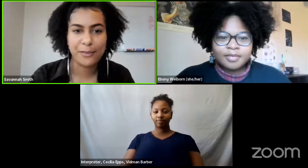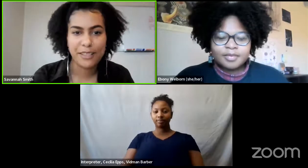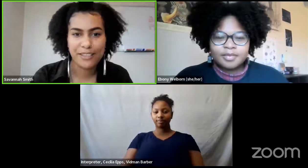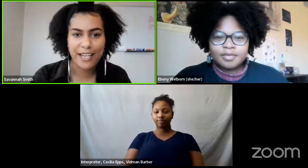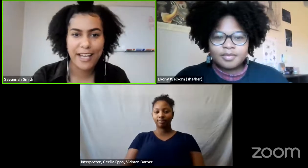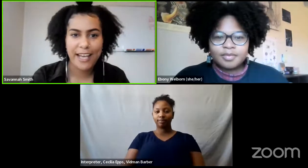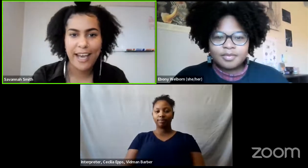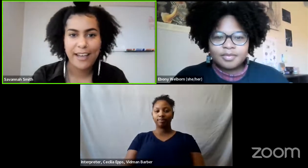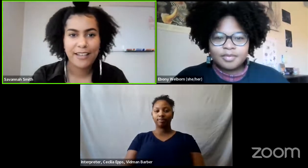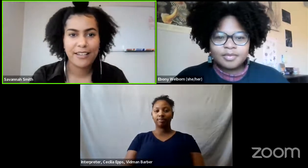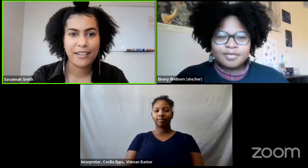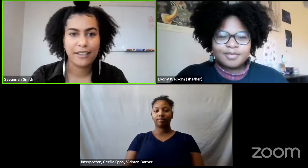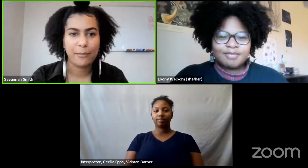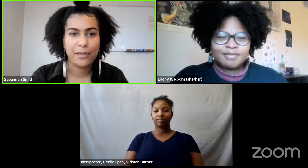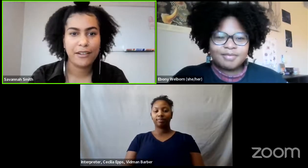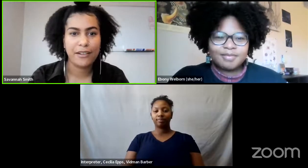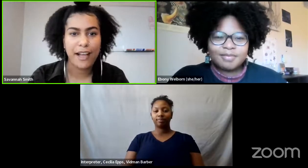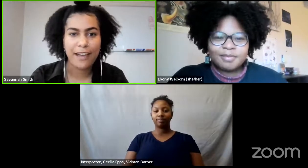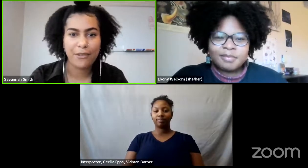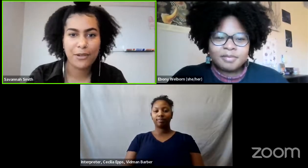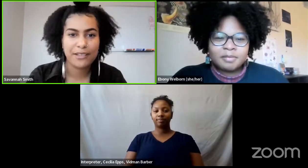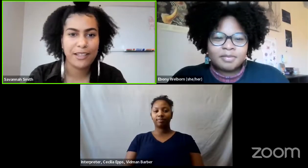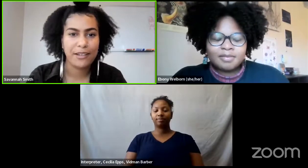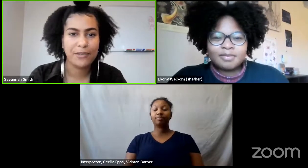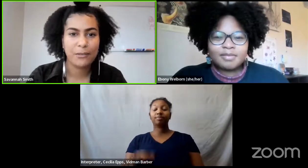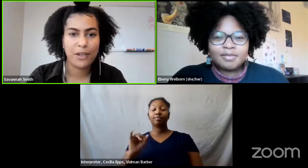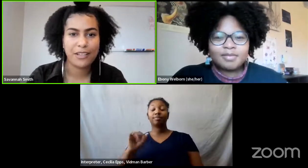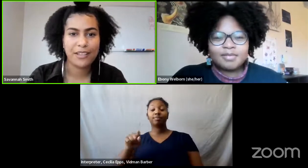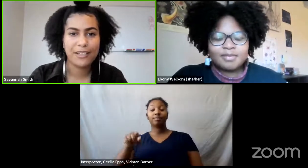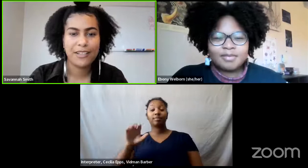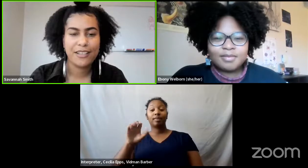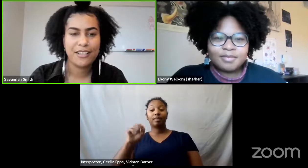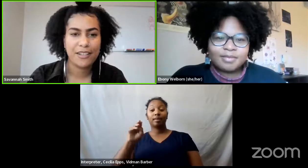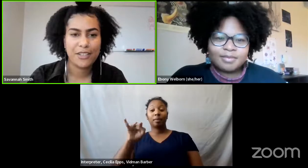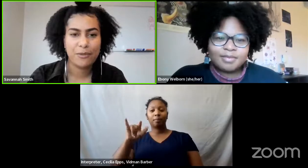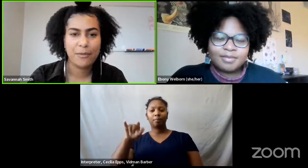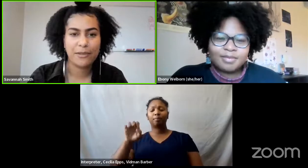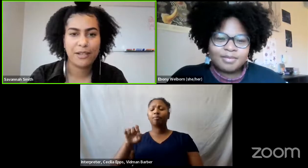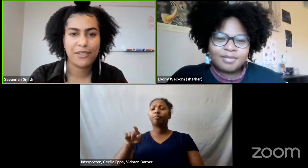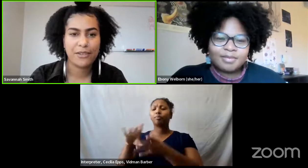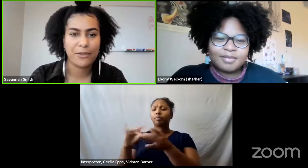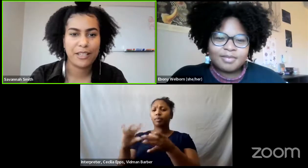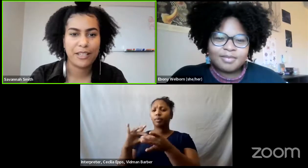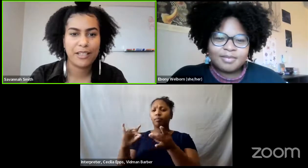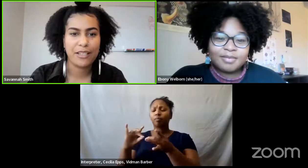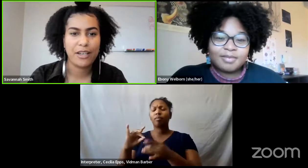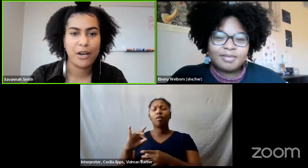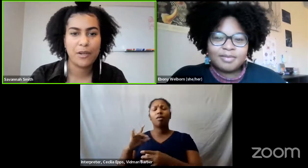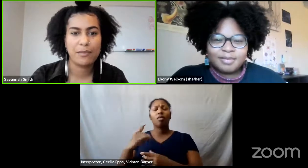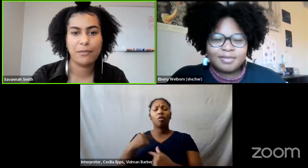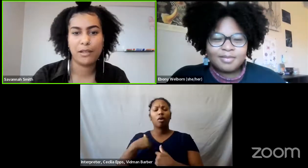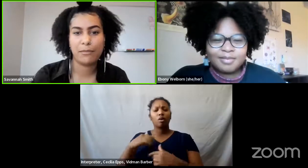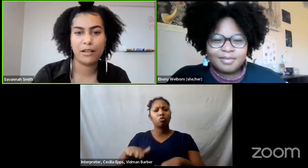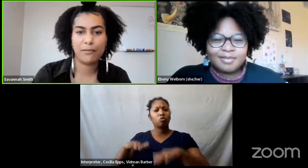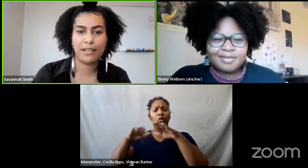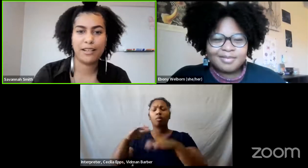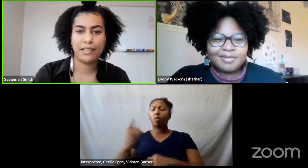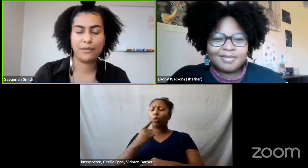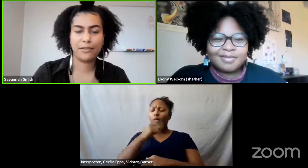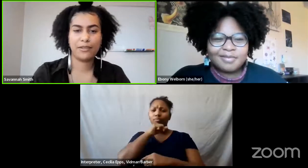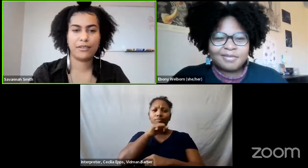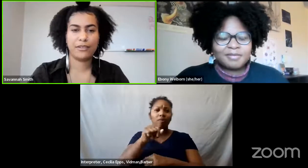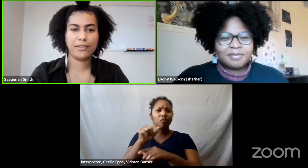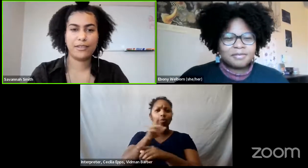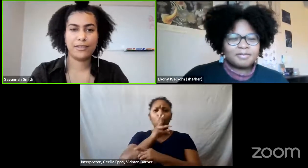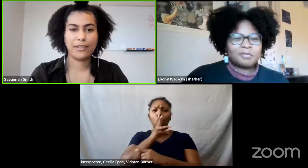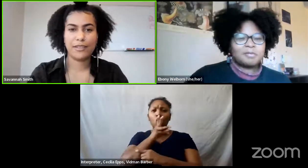Right, we have somebody in chat. Camille, I've always loved the water. Started swimming when I was 3. Always been a big part of my